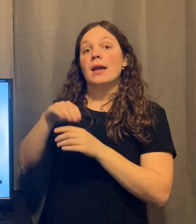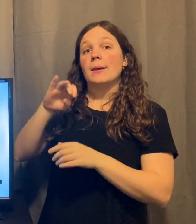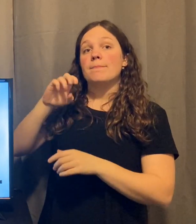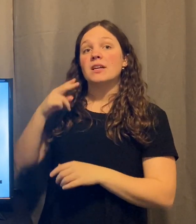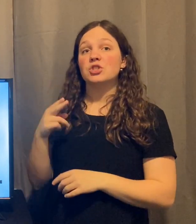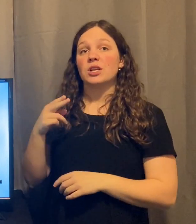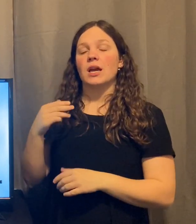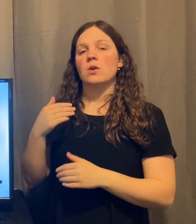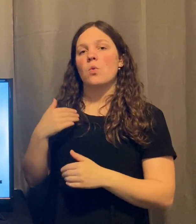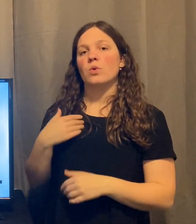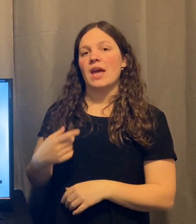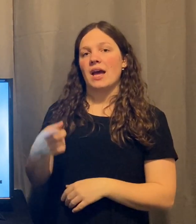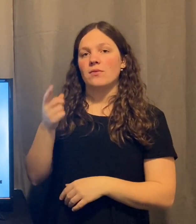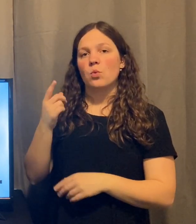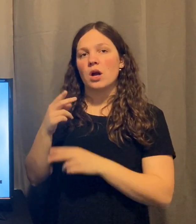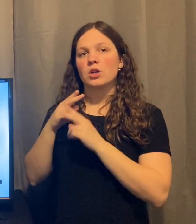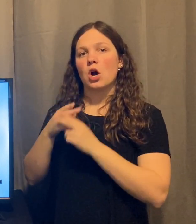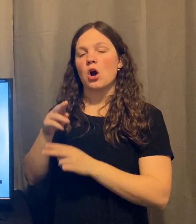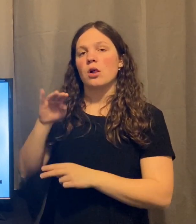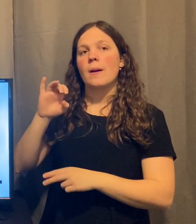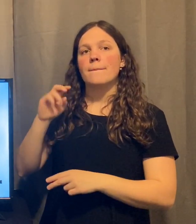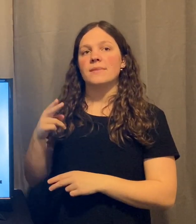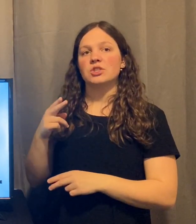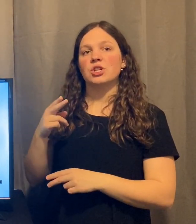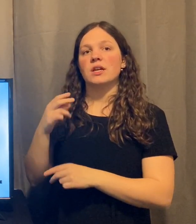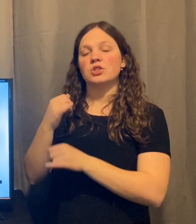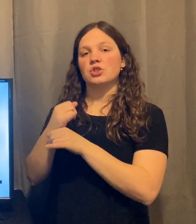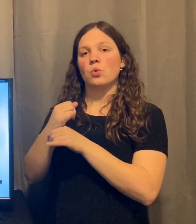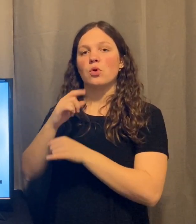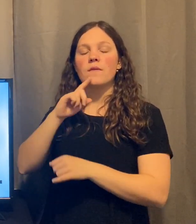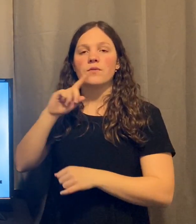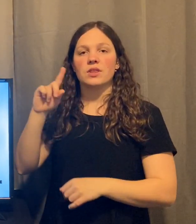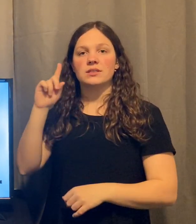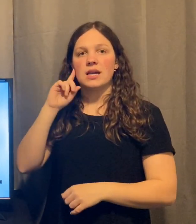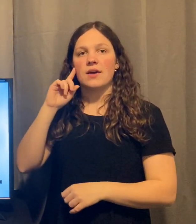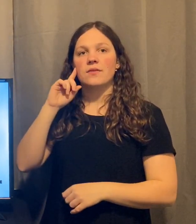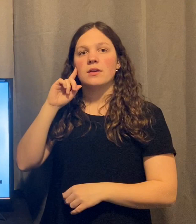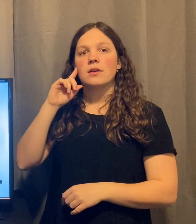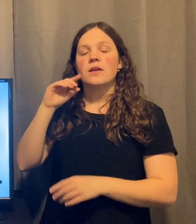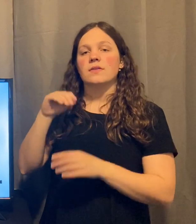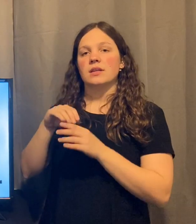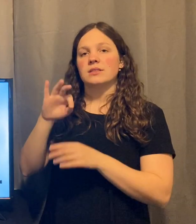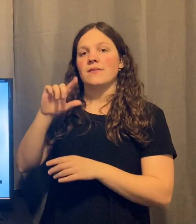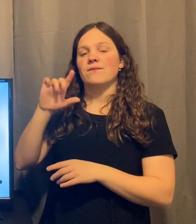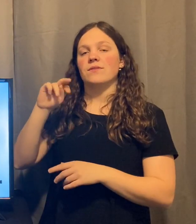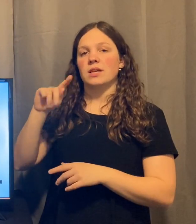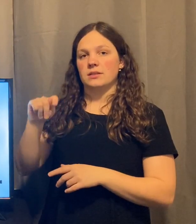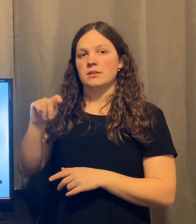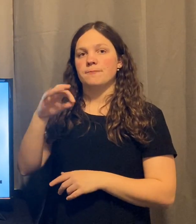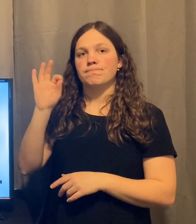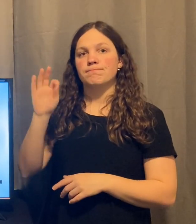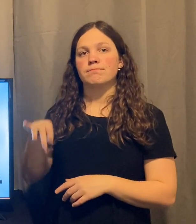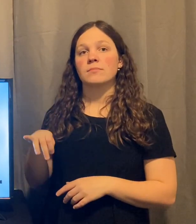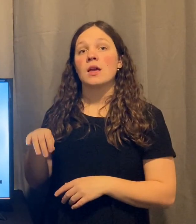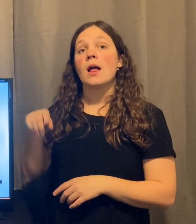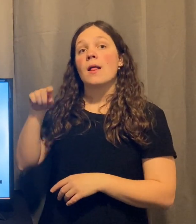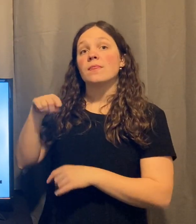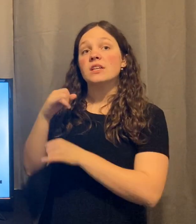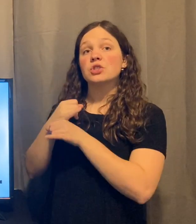In Michigan, we have one called Michigan School for the Deaf that is in Flint. This